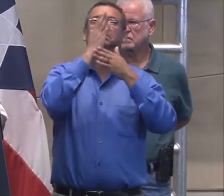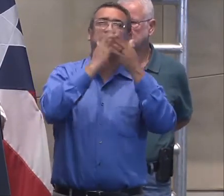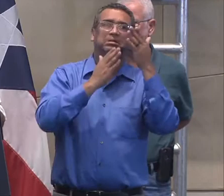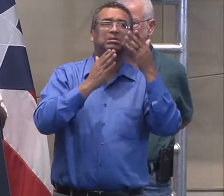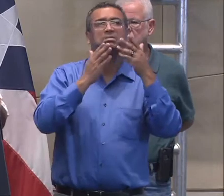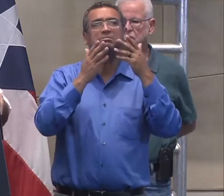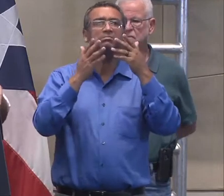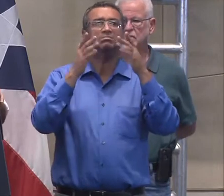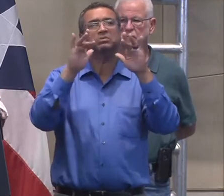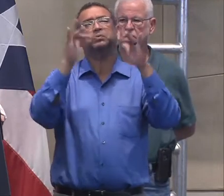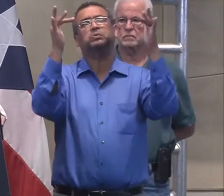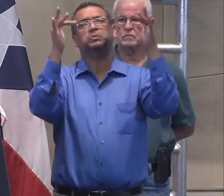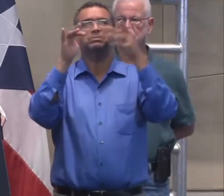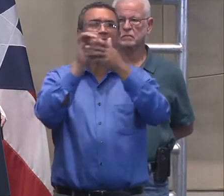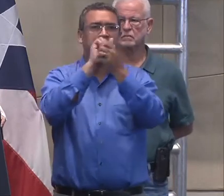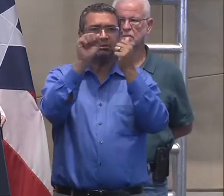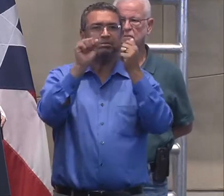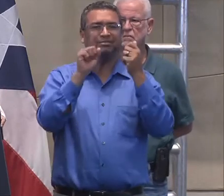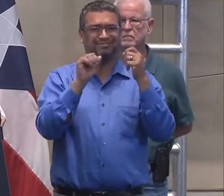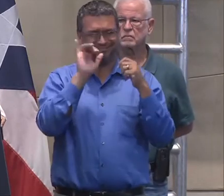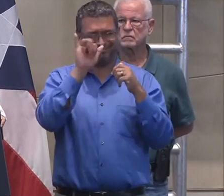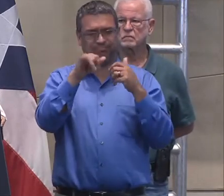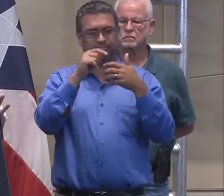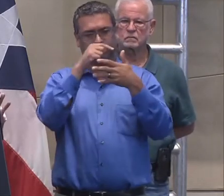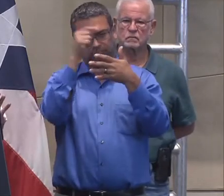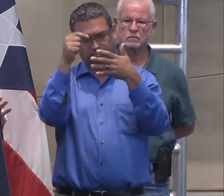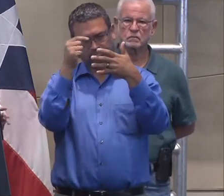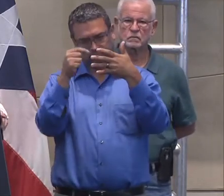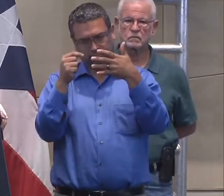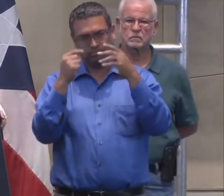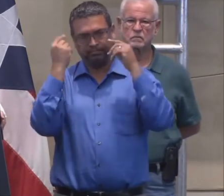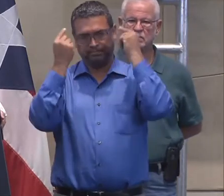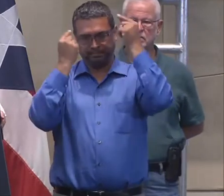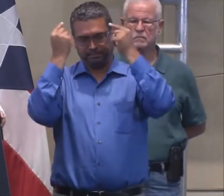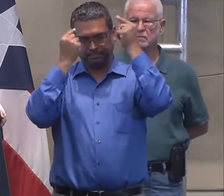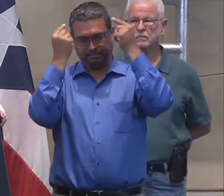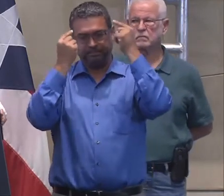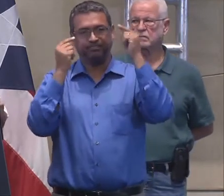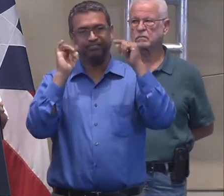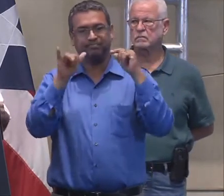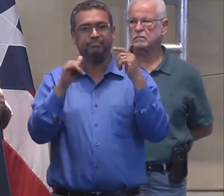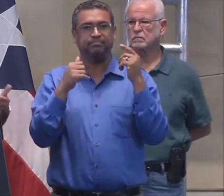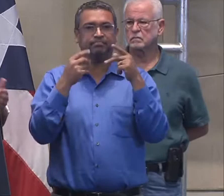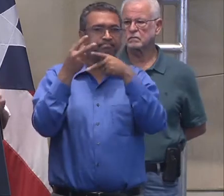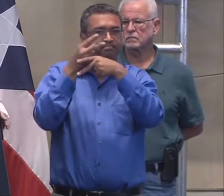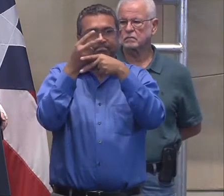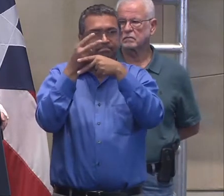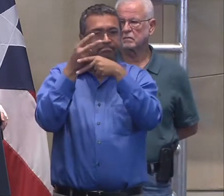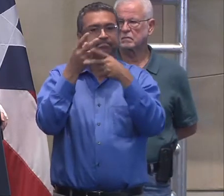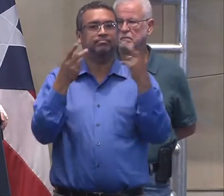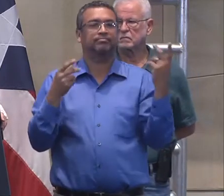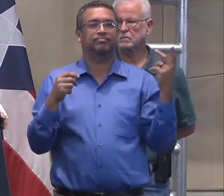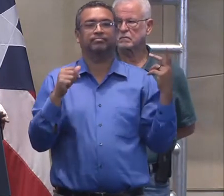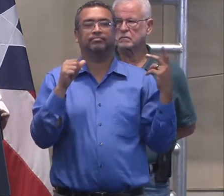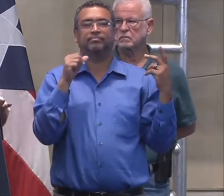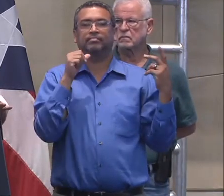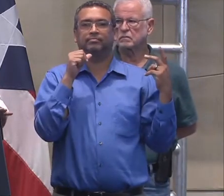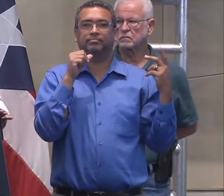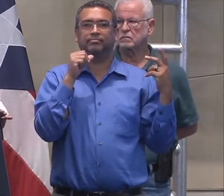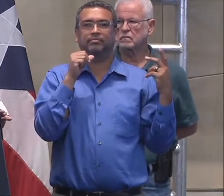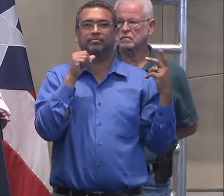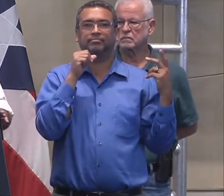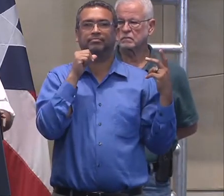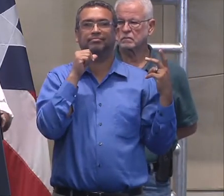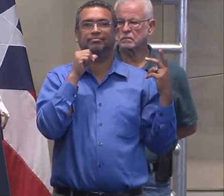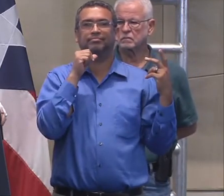to be smaller. So those are the, the considerations that we're, that we're working on. And, although it's not, it's not, uh, uh,